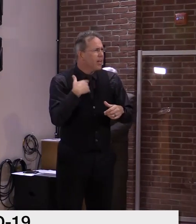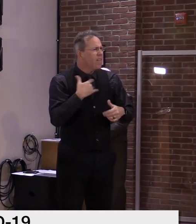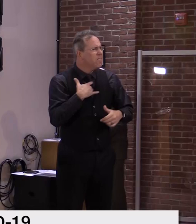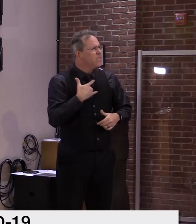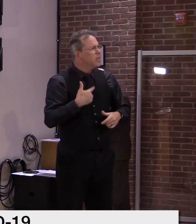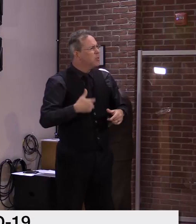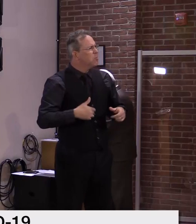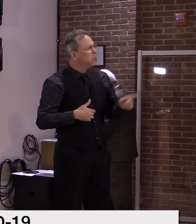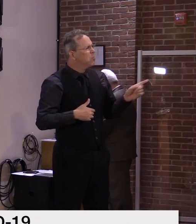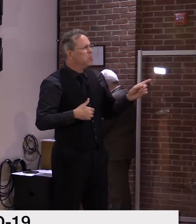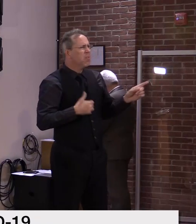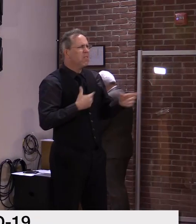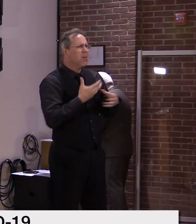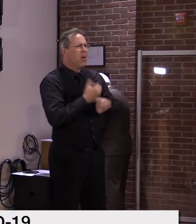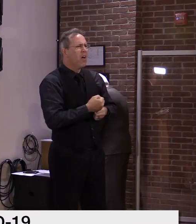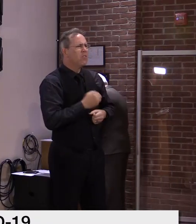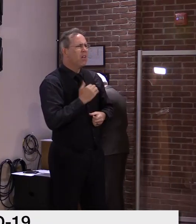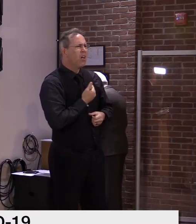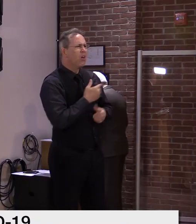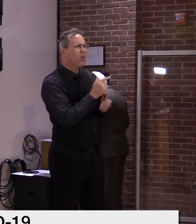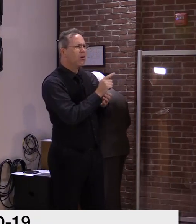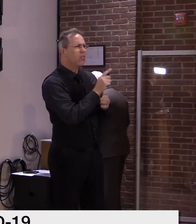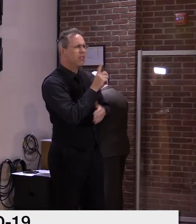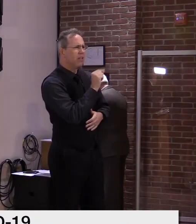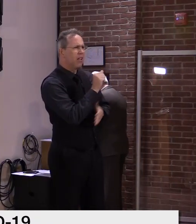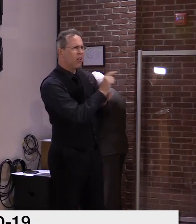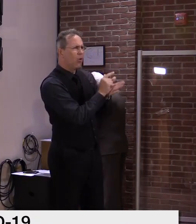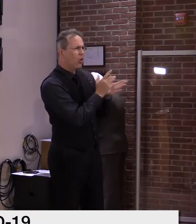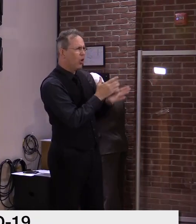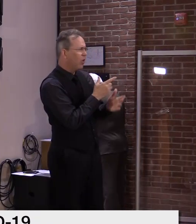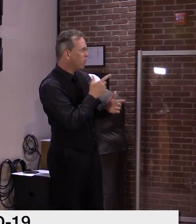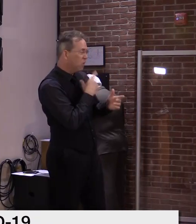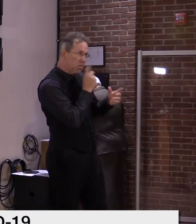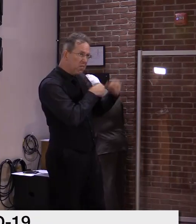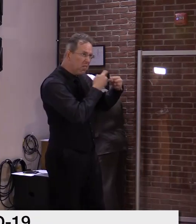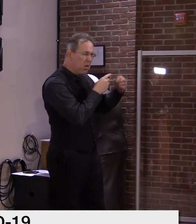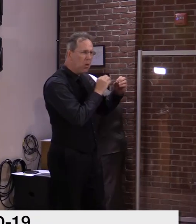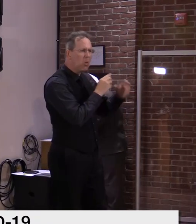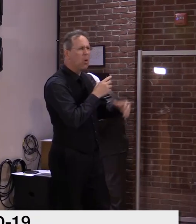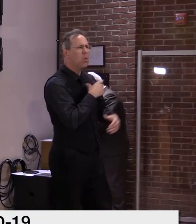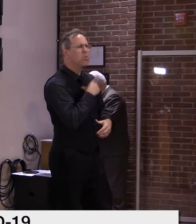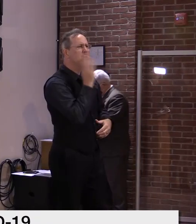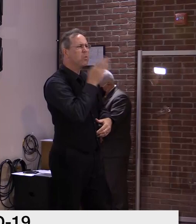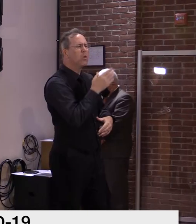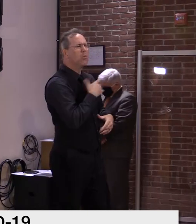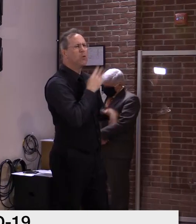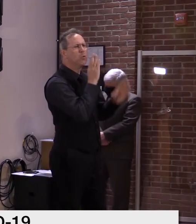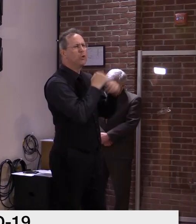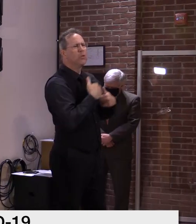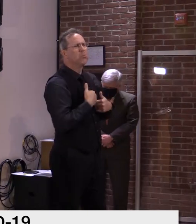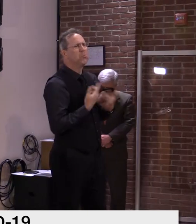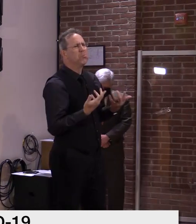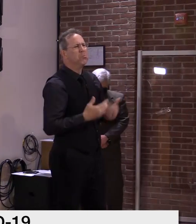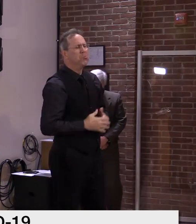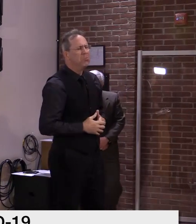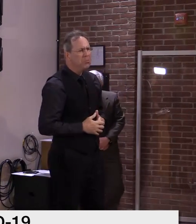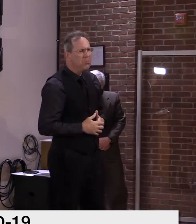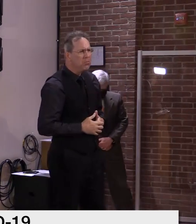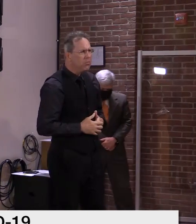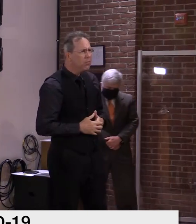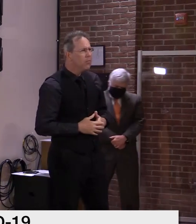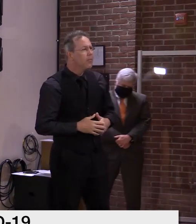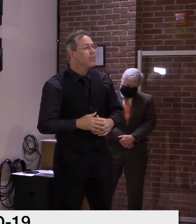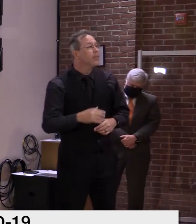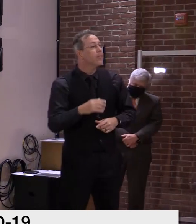and don't fear in this lawsuit. So. The Attorney General will represent